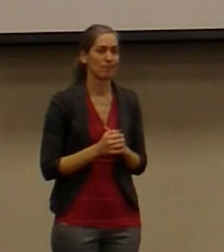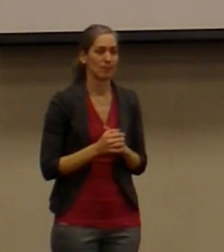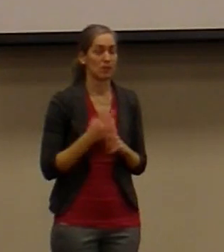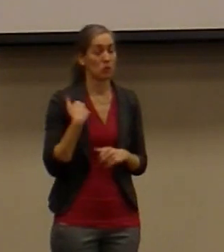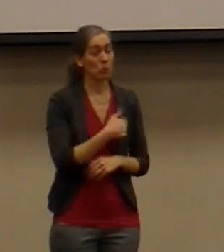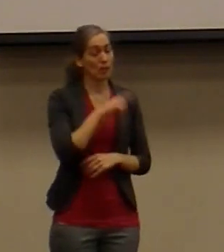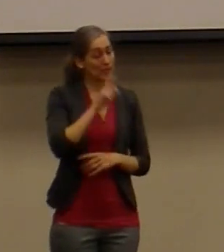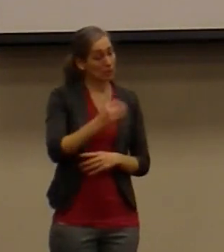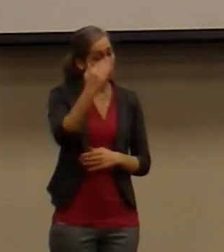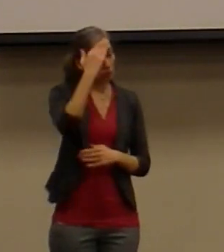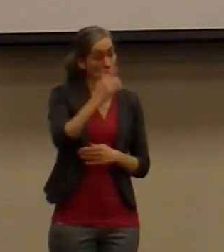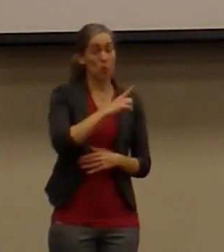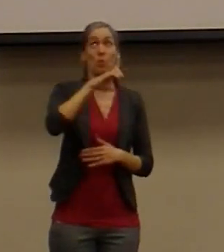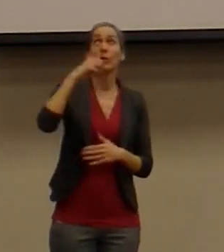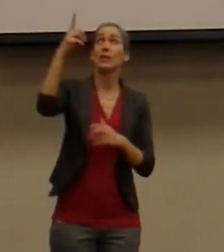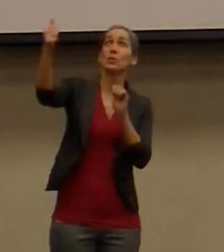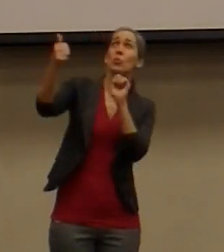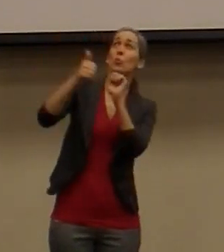that the Lord is with us.